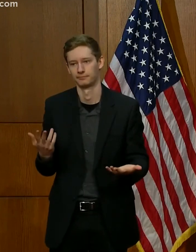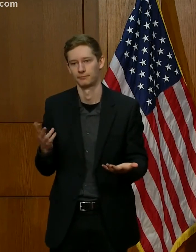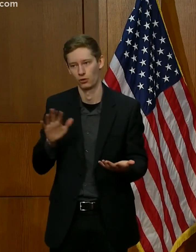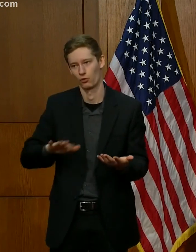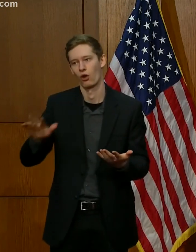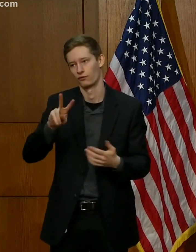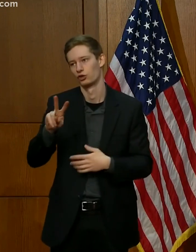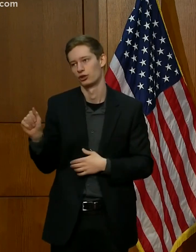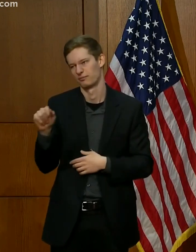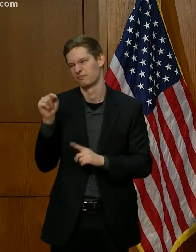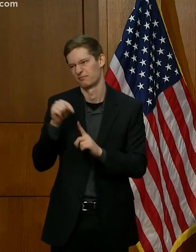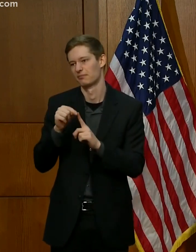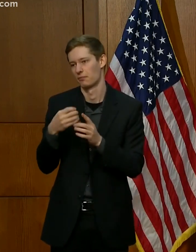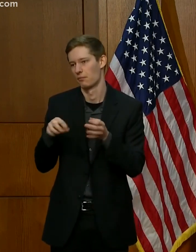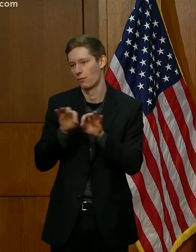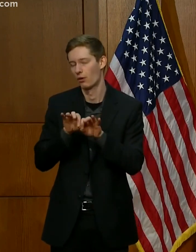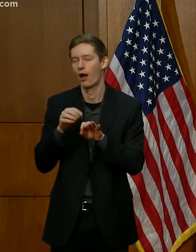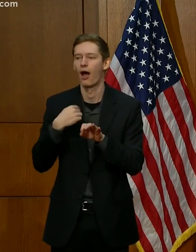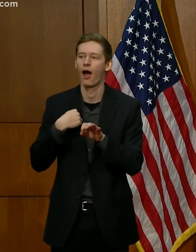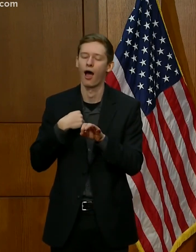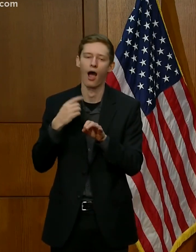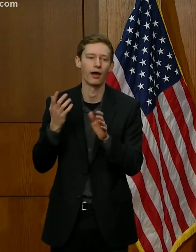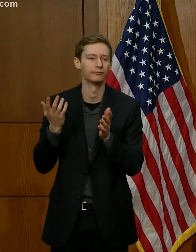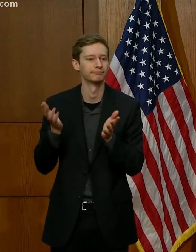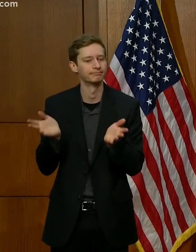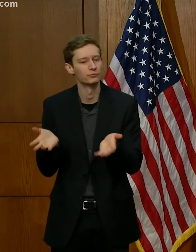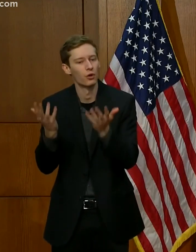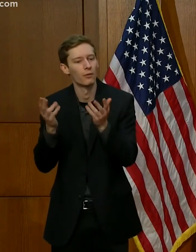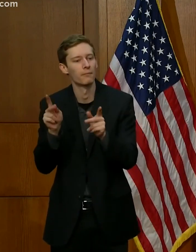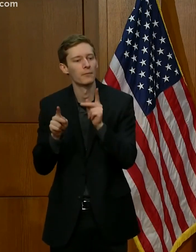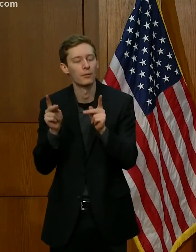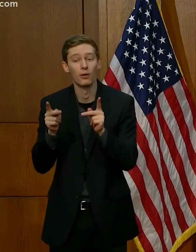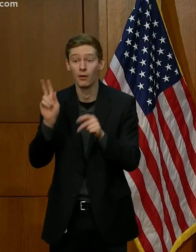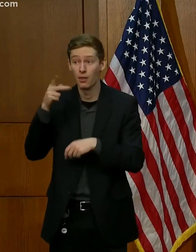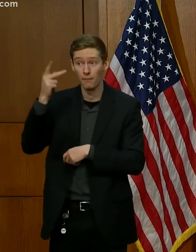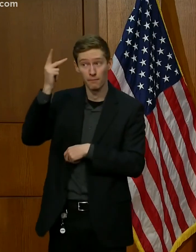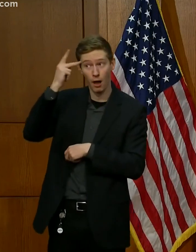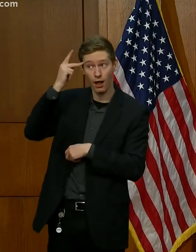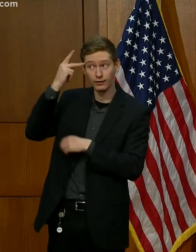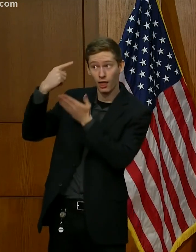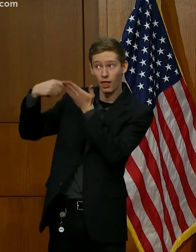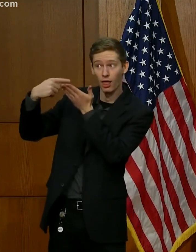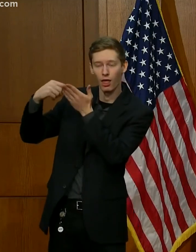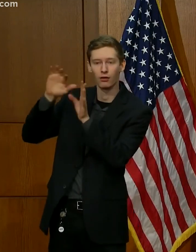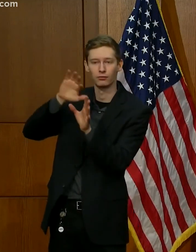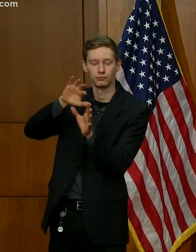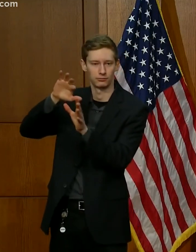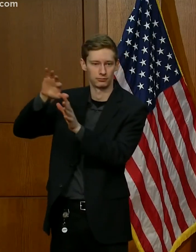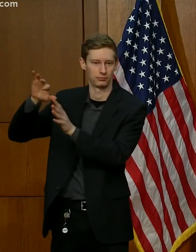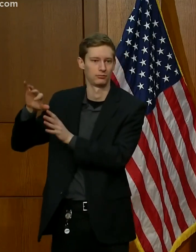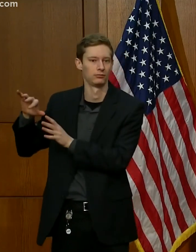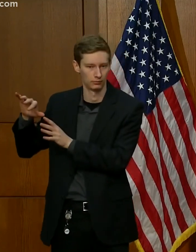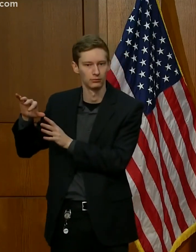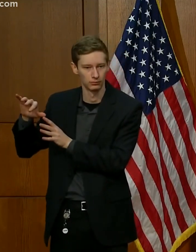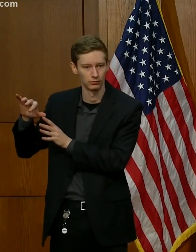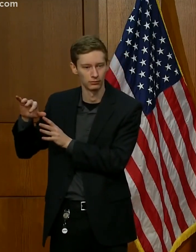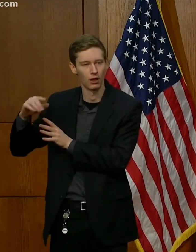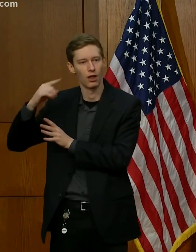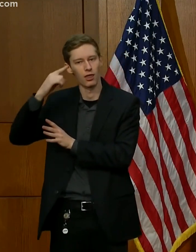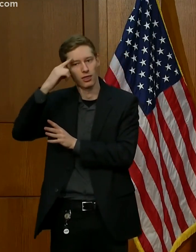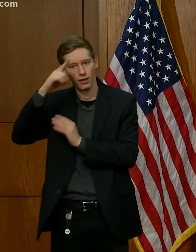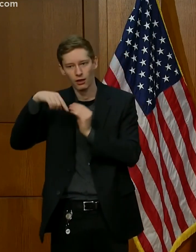just encourage everybody to put the politics aside and think about what we know works,